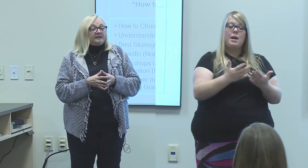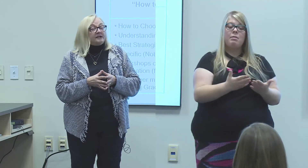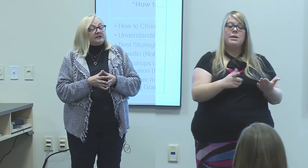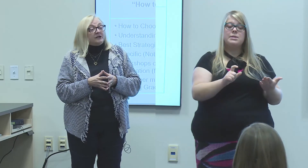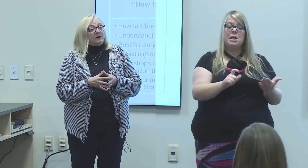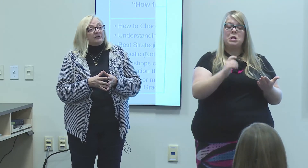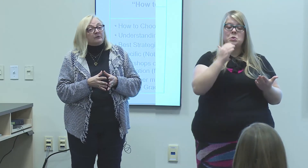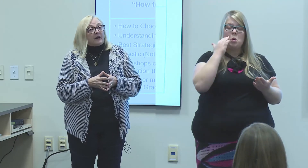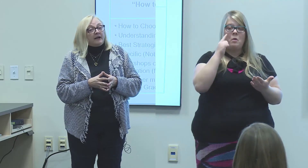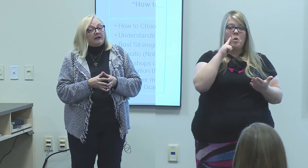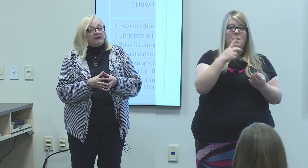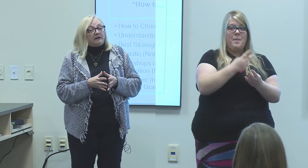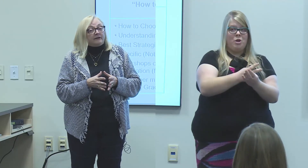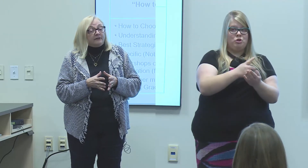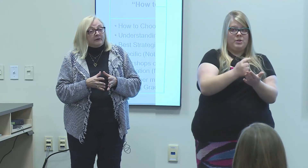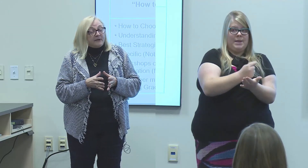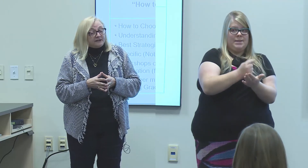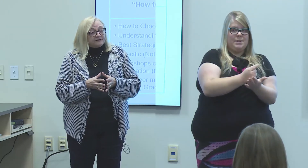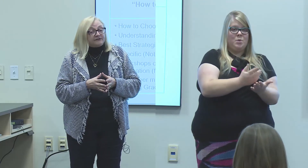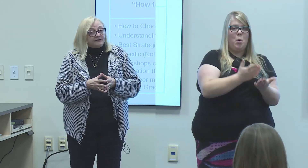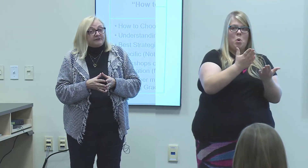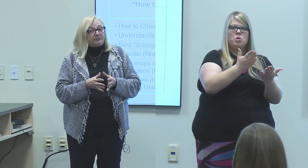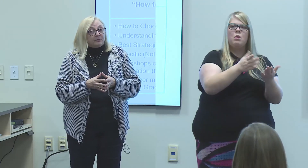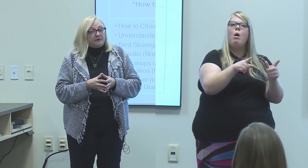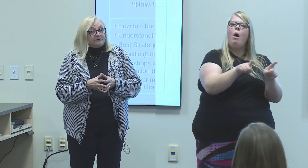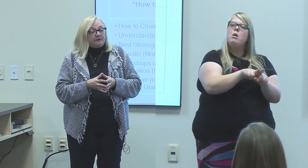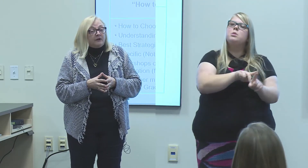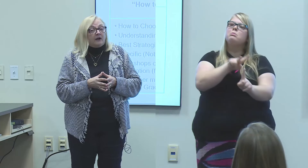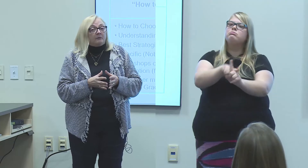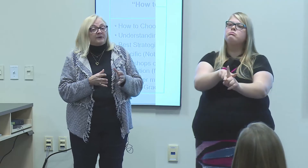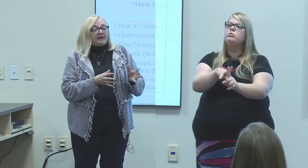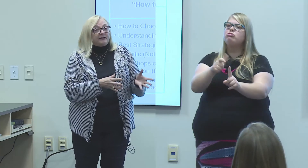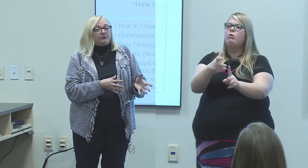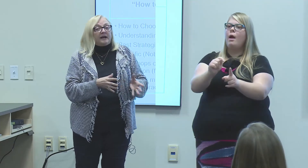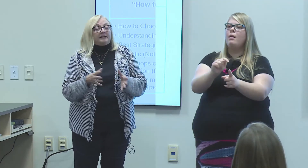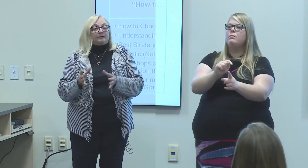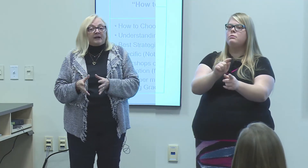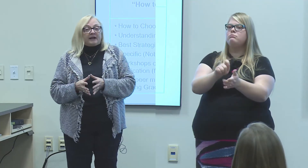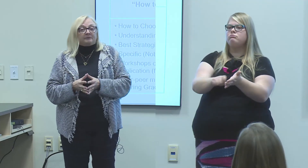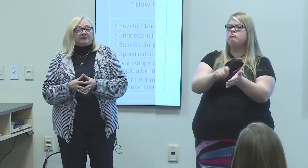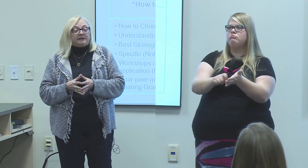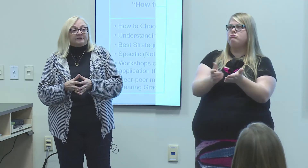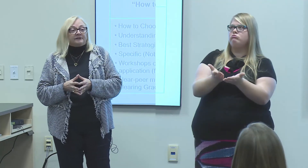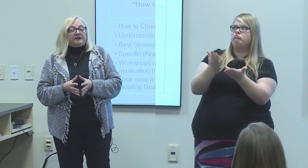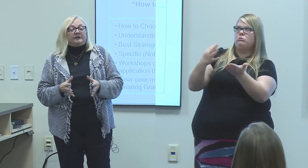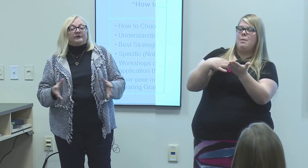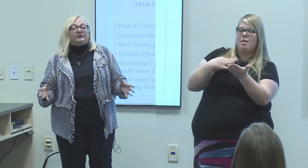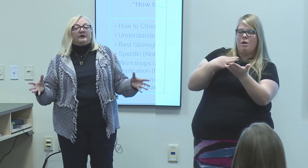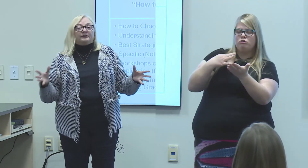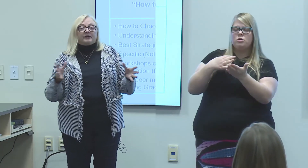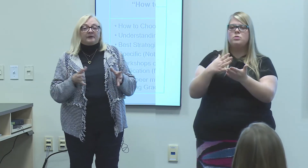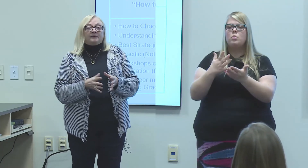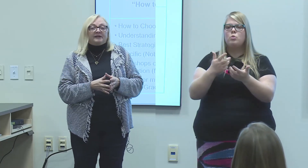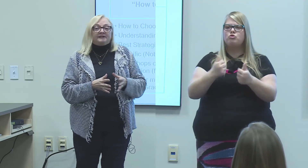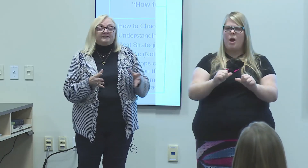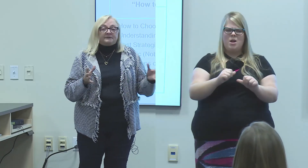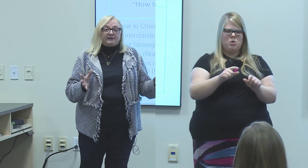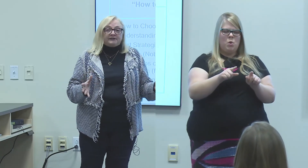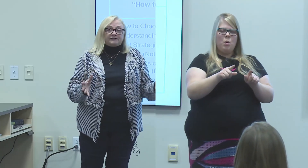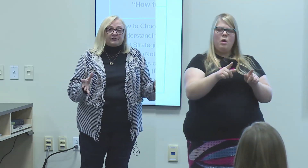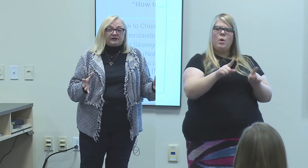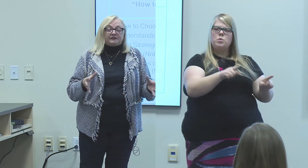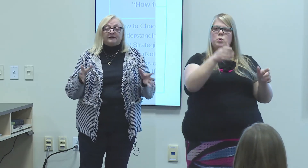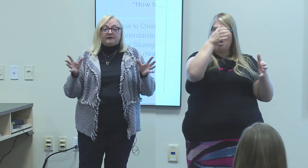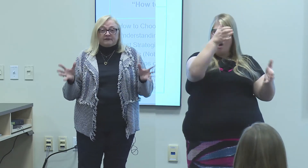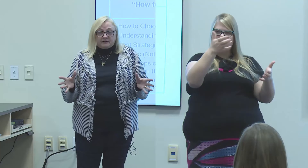things they need to know to write a master's thesis proposal pertain to writing a grant application. So we're going to try to blend in some of